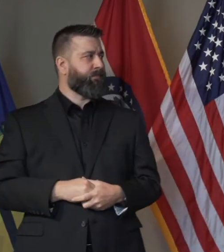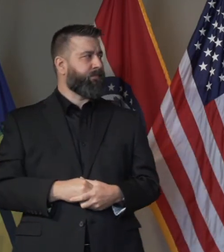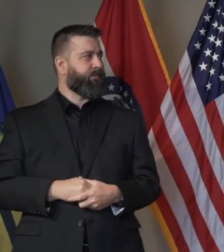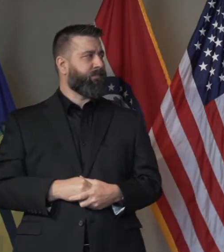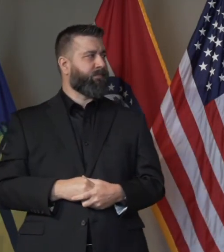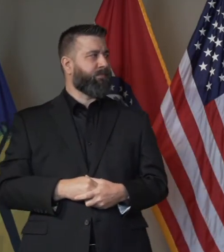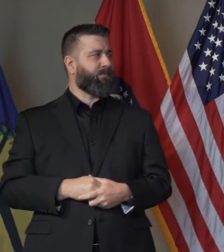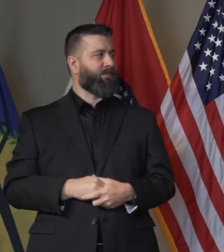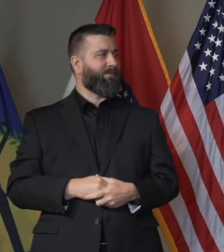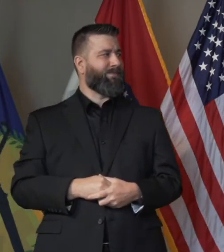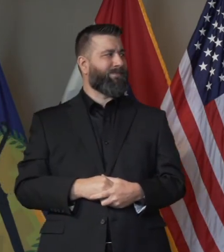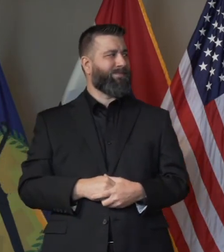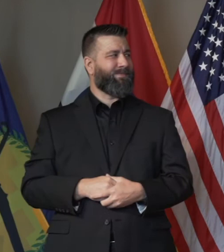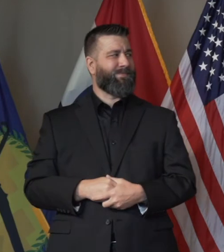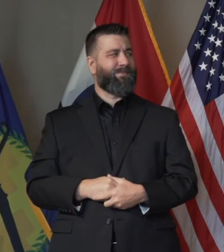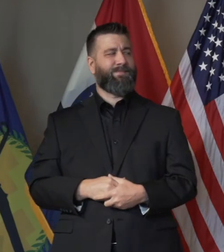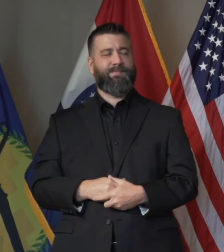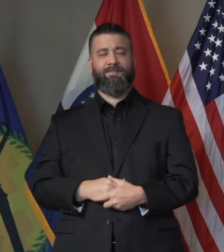Thank you.